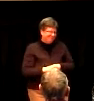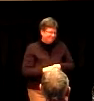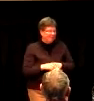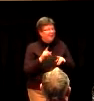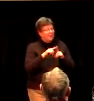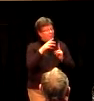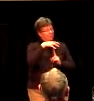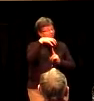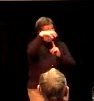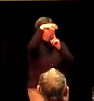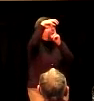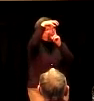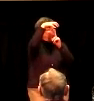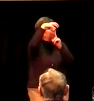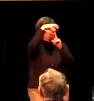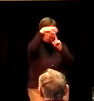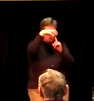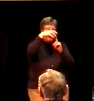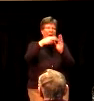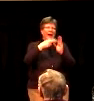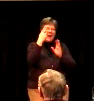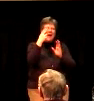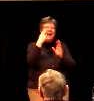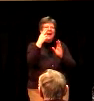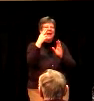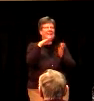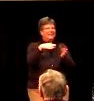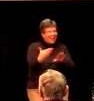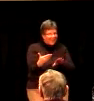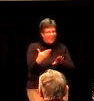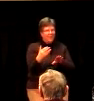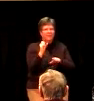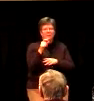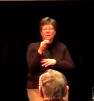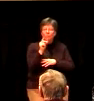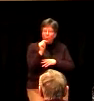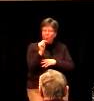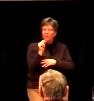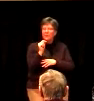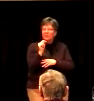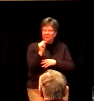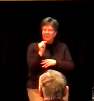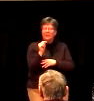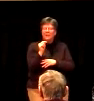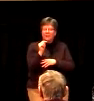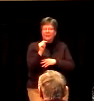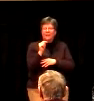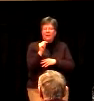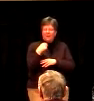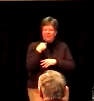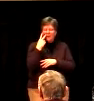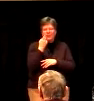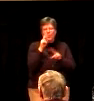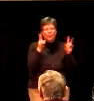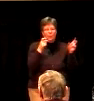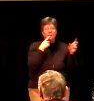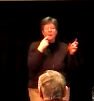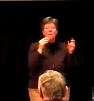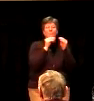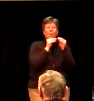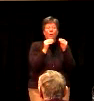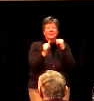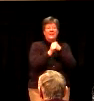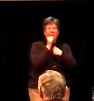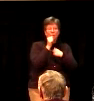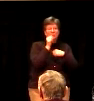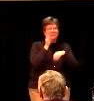But ballooning was a very high mortality sport. It was, I saw a quote that it was much more dangerous than